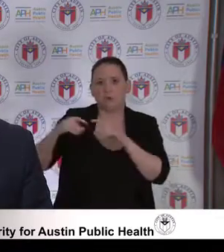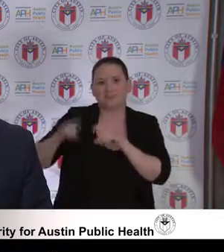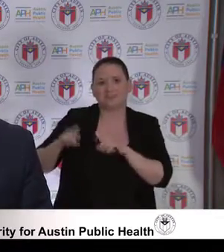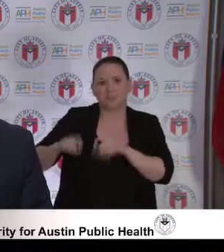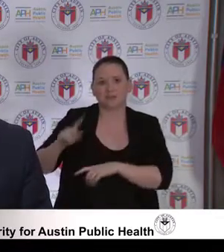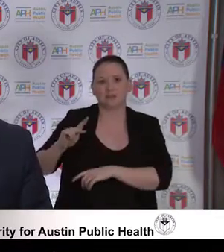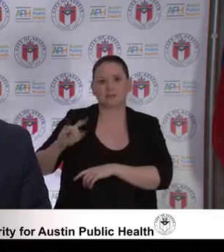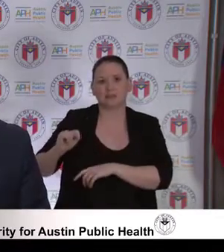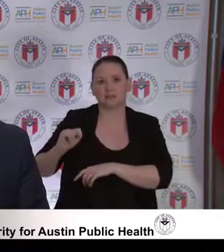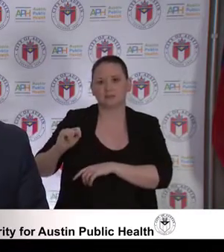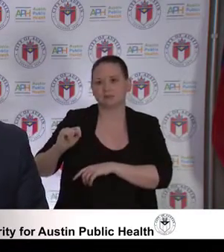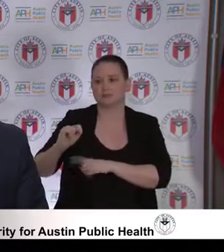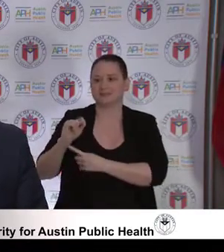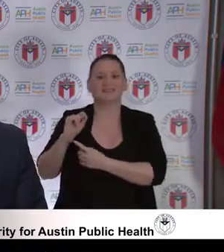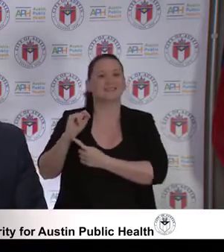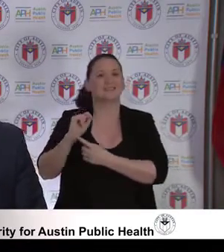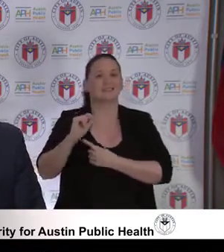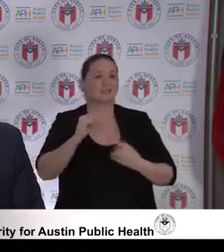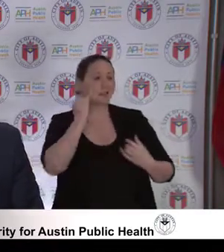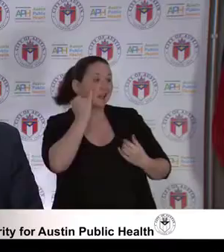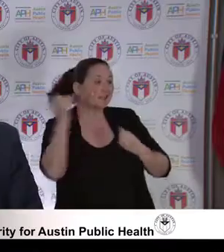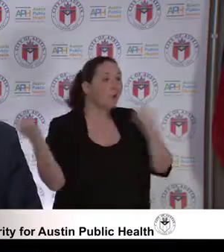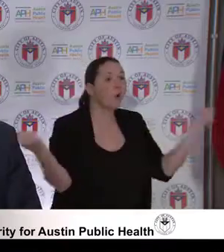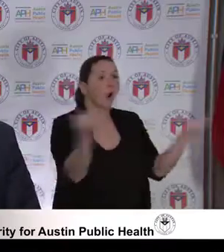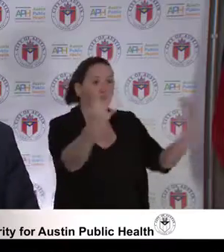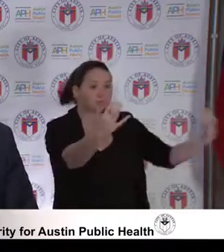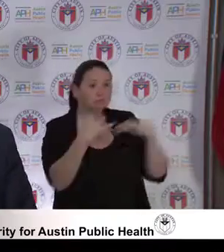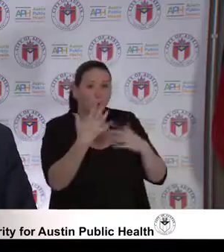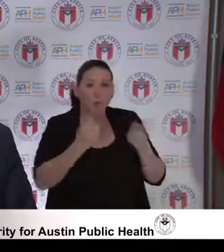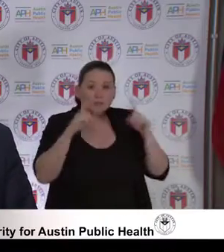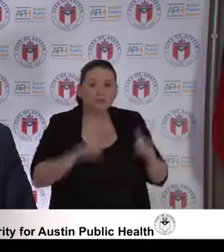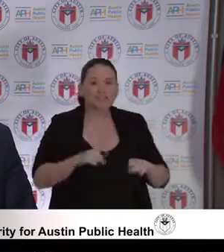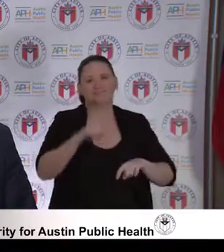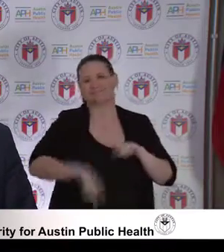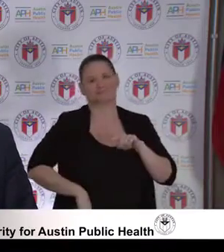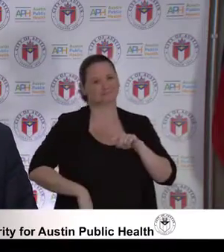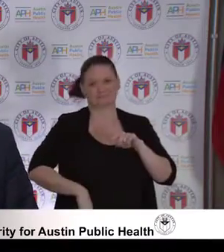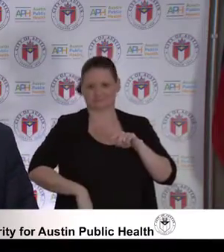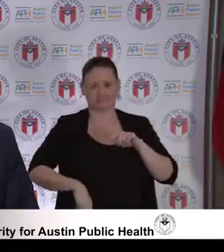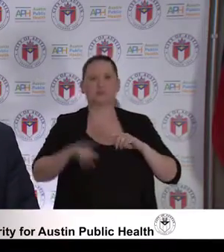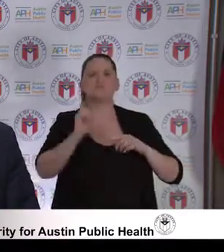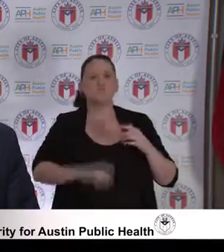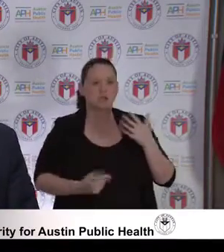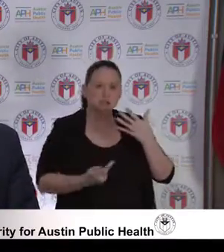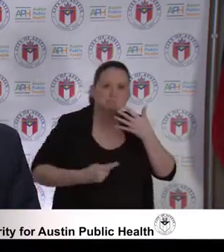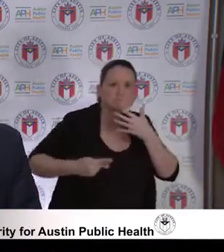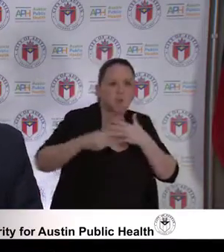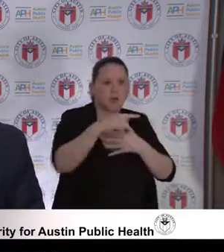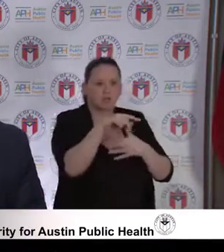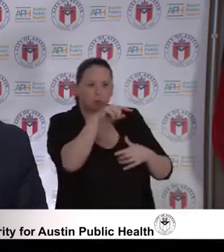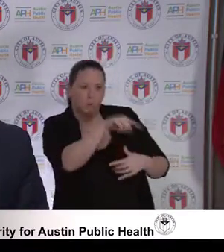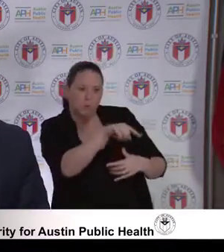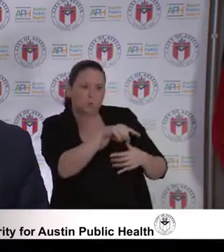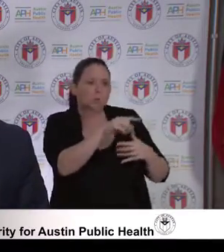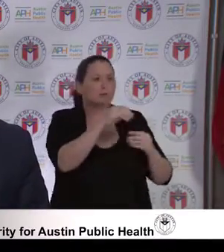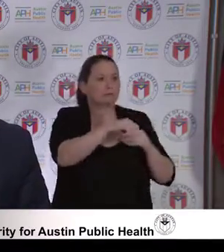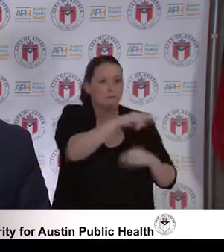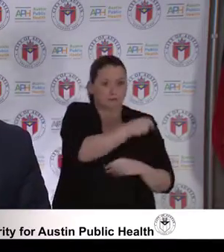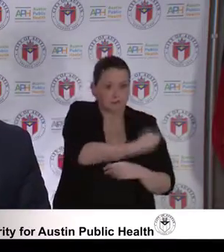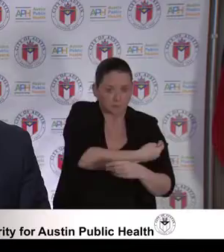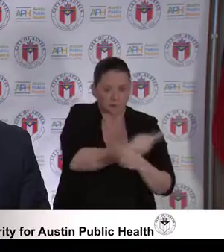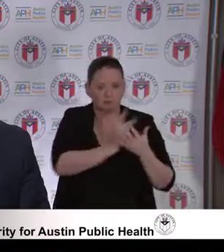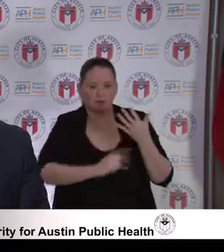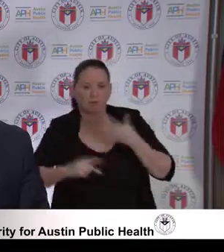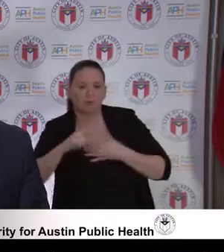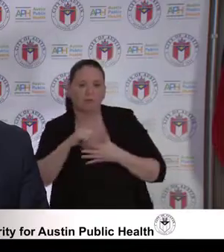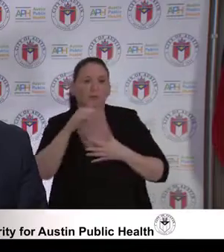do not have enough to test everybody who wants to get tested. We are still going to have to prioritize those who are in the hospital,